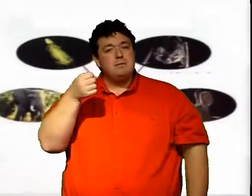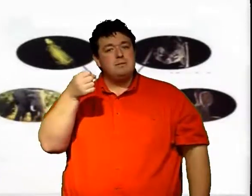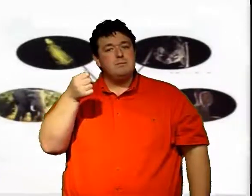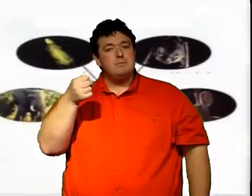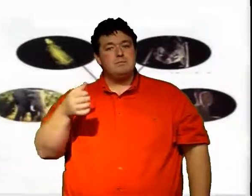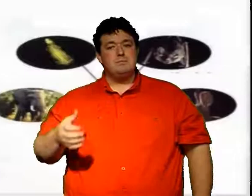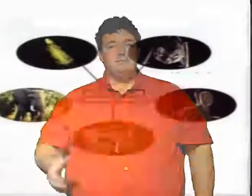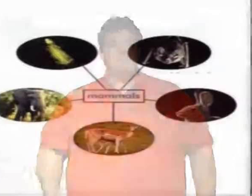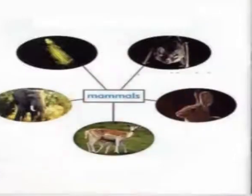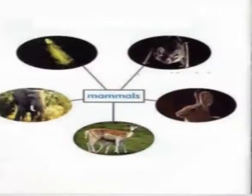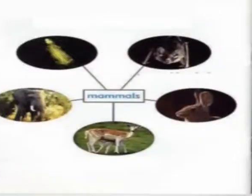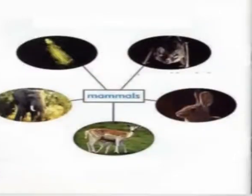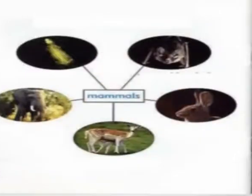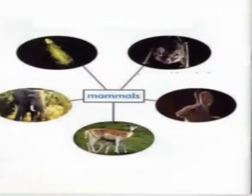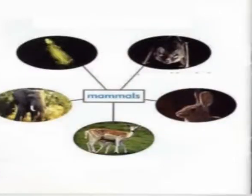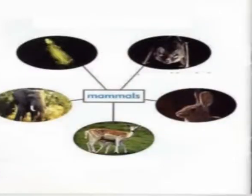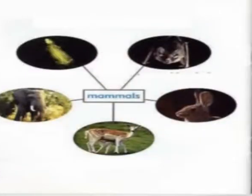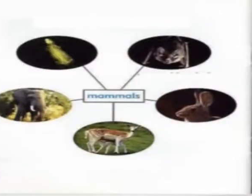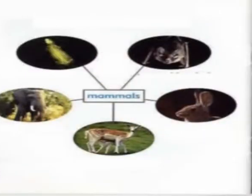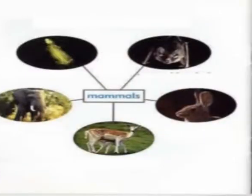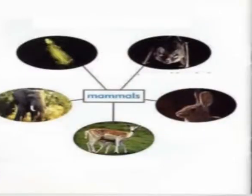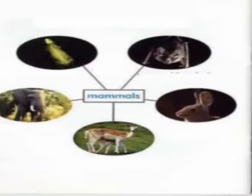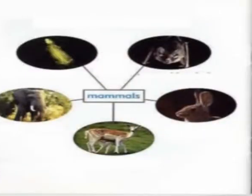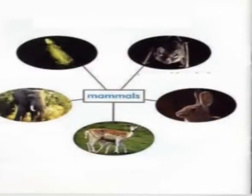milk. natural snack. It's you're will snack. you're elephant. you.